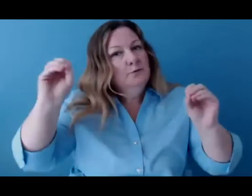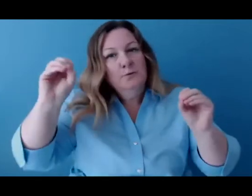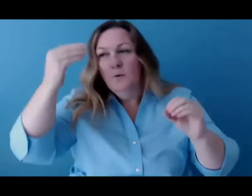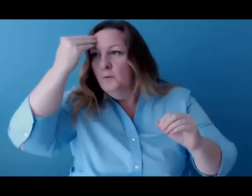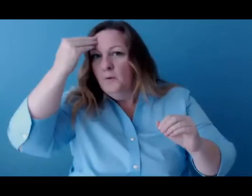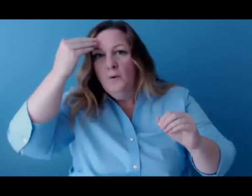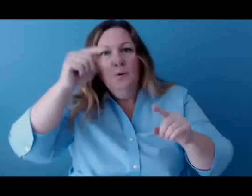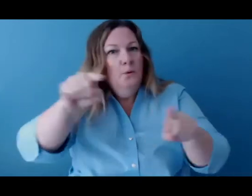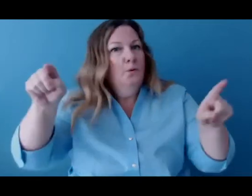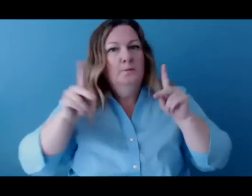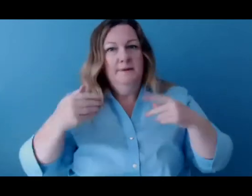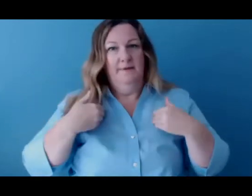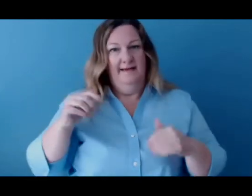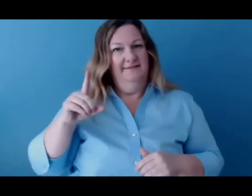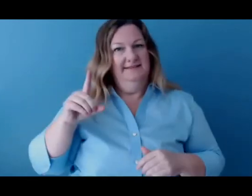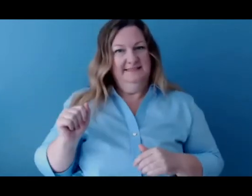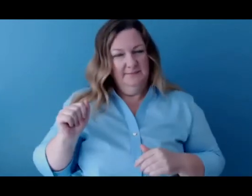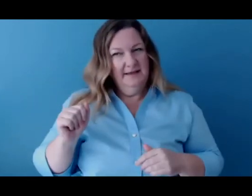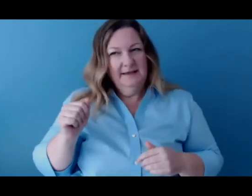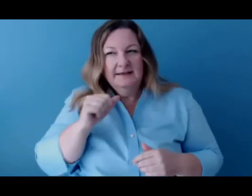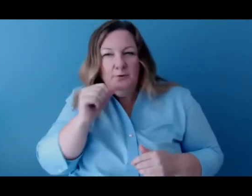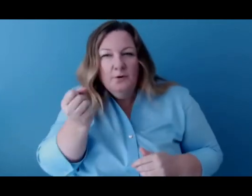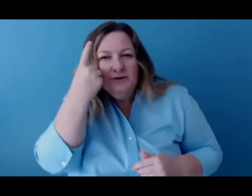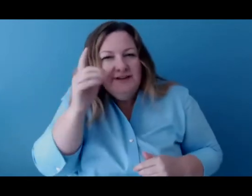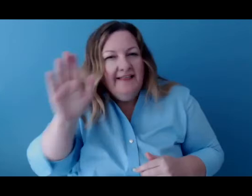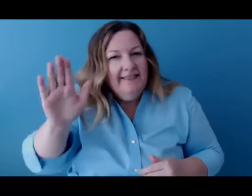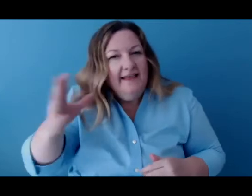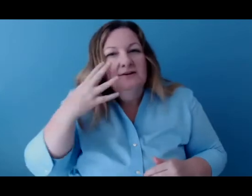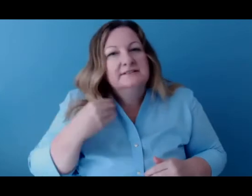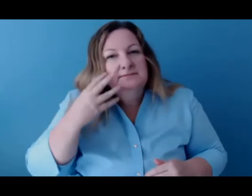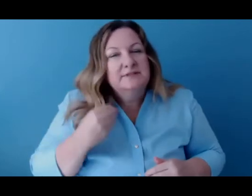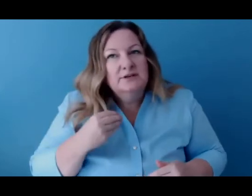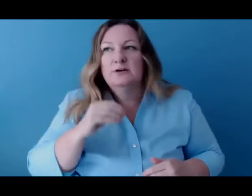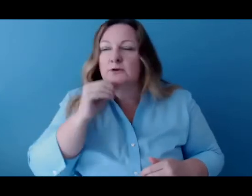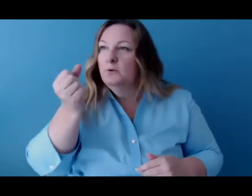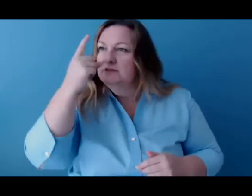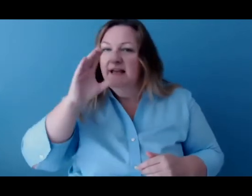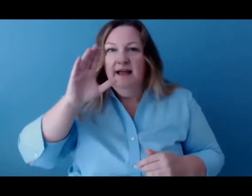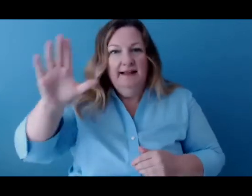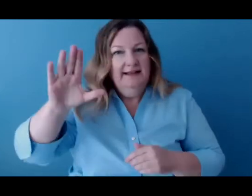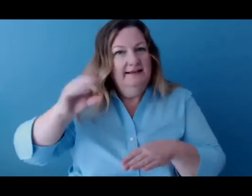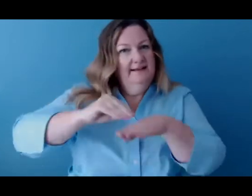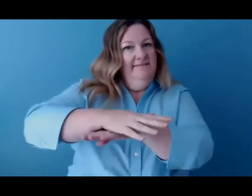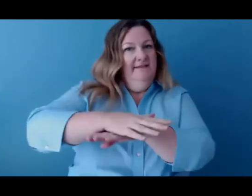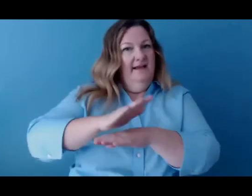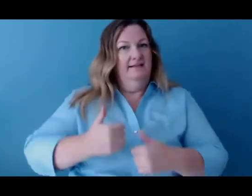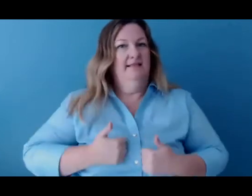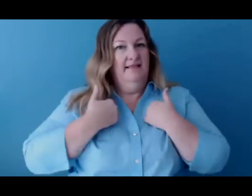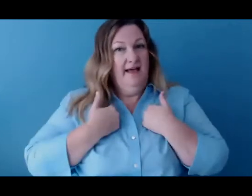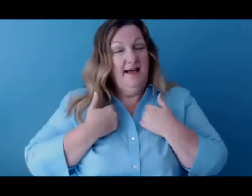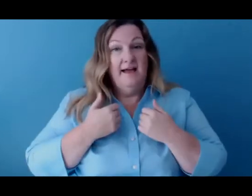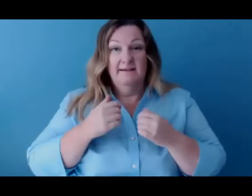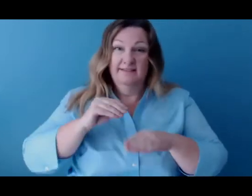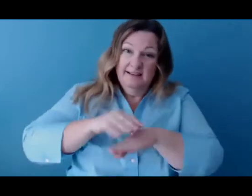disabilities, and it's hard to relate if you don't see how it can have an impact in families' lives. So I